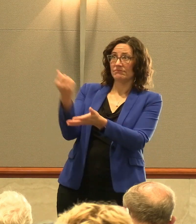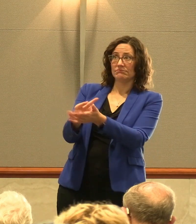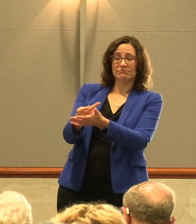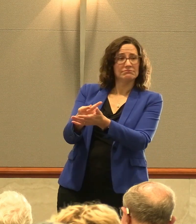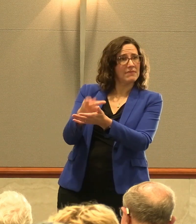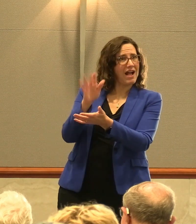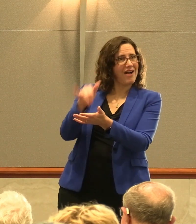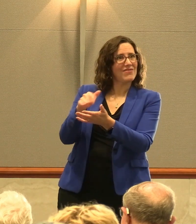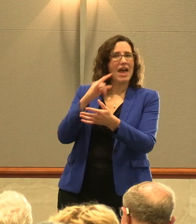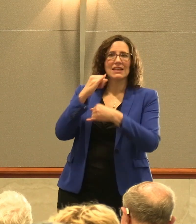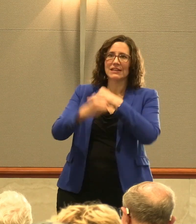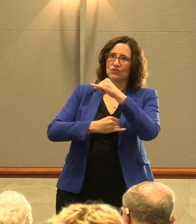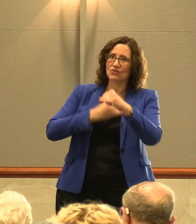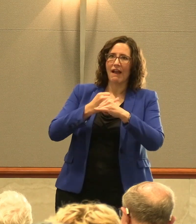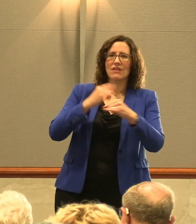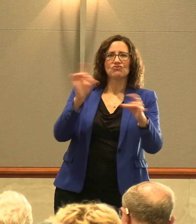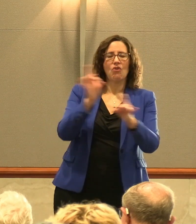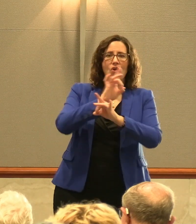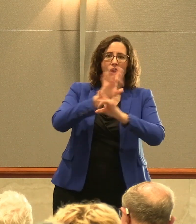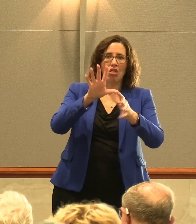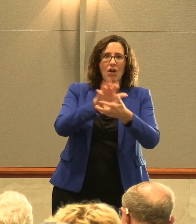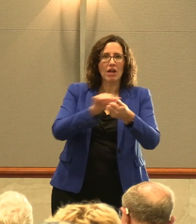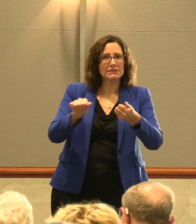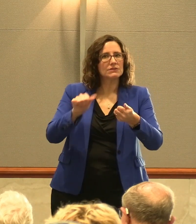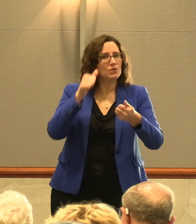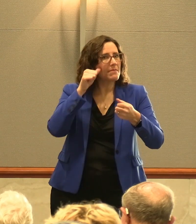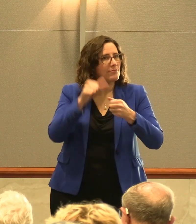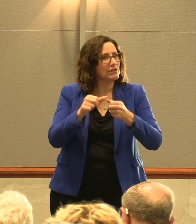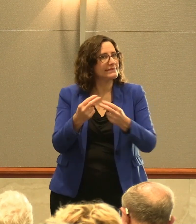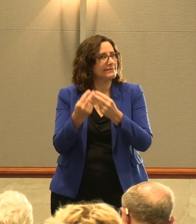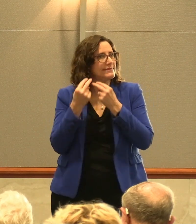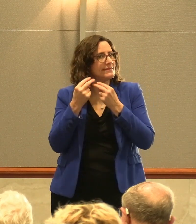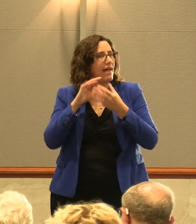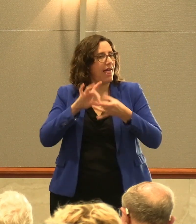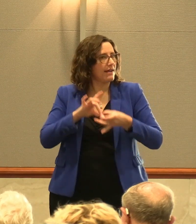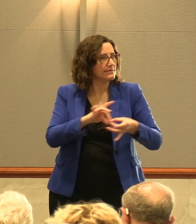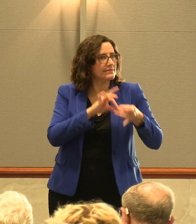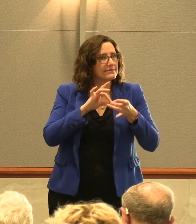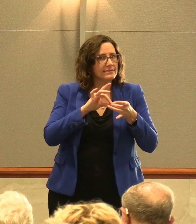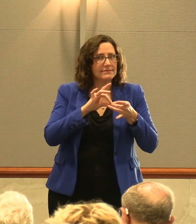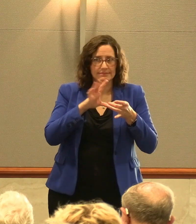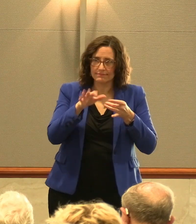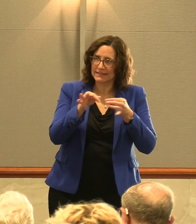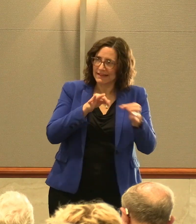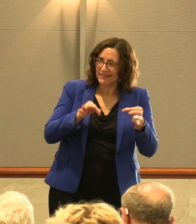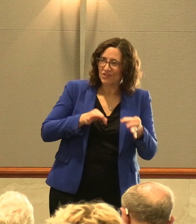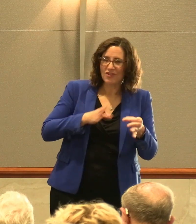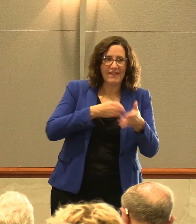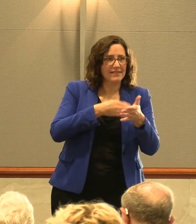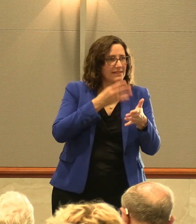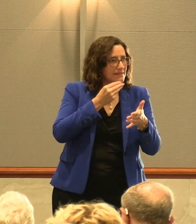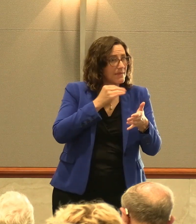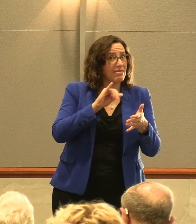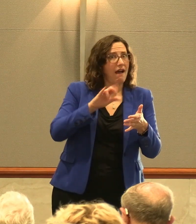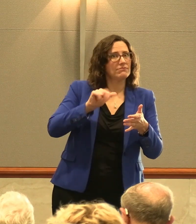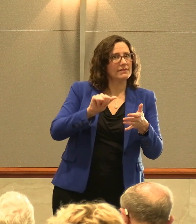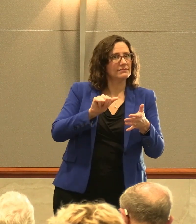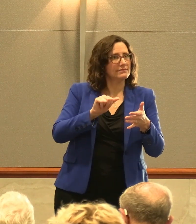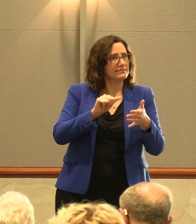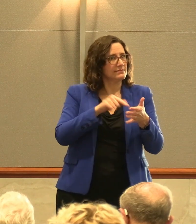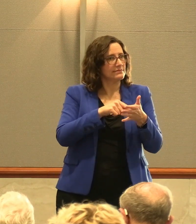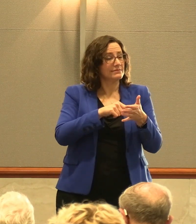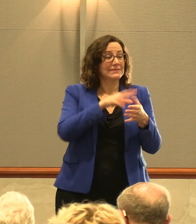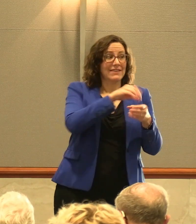of the International Holocaust Remembrance Alliance definition of anti-Semitism, the IRA definition, in